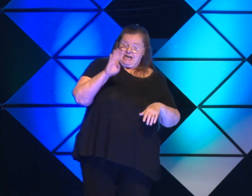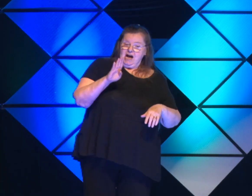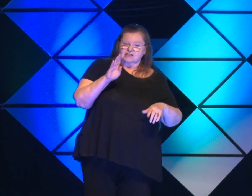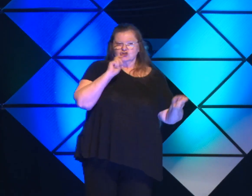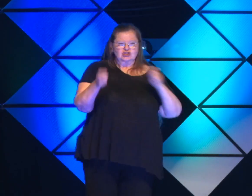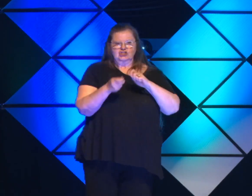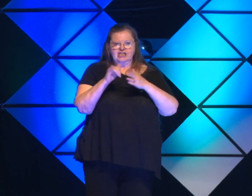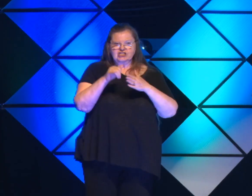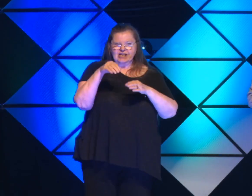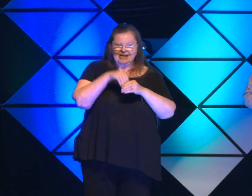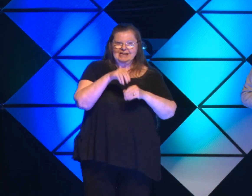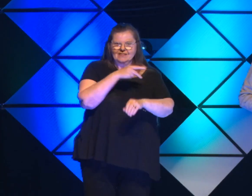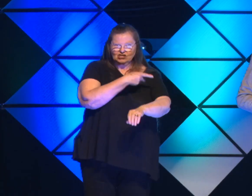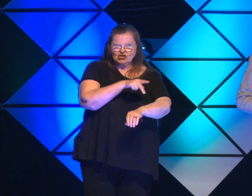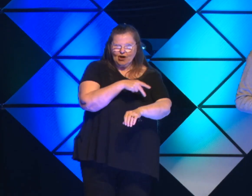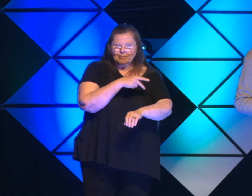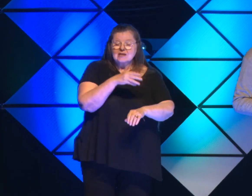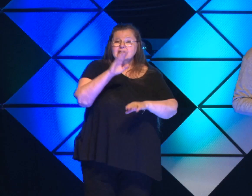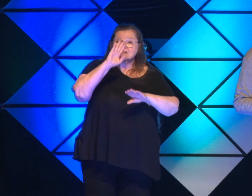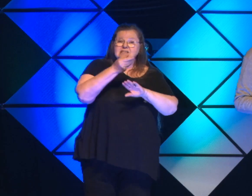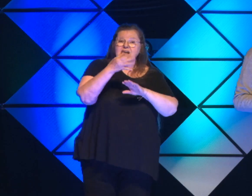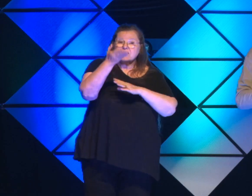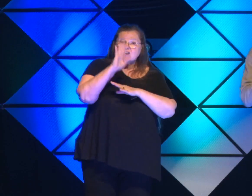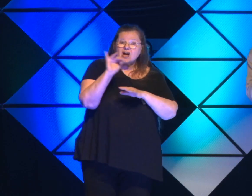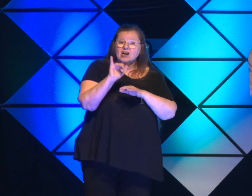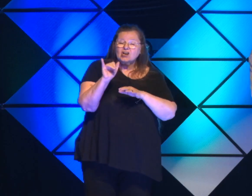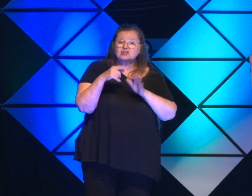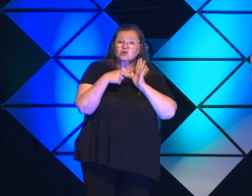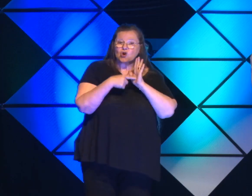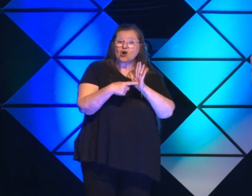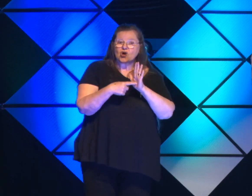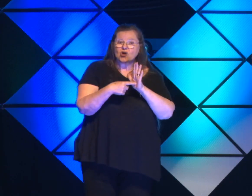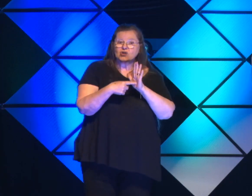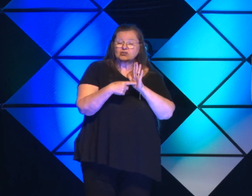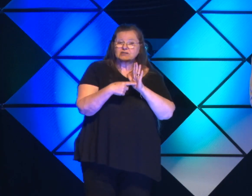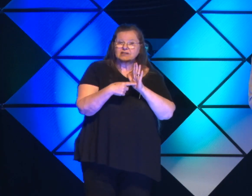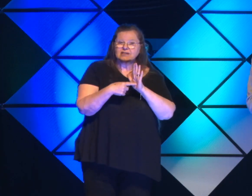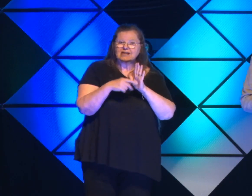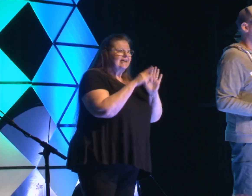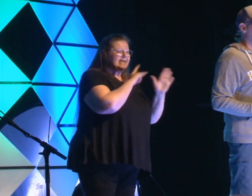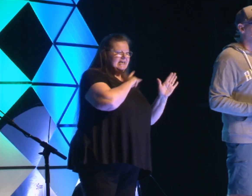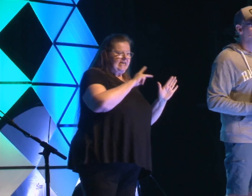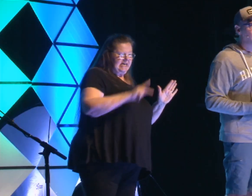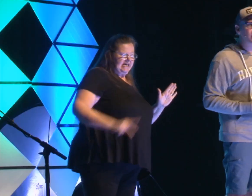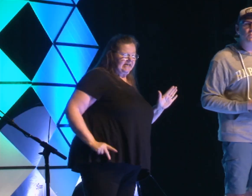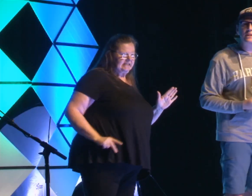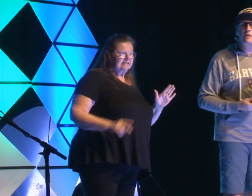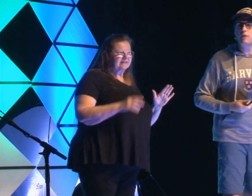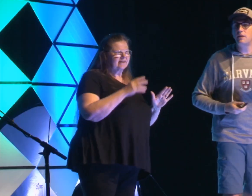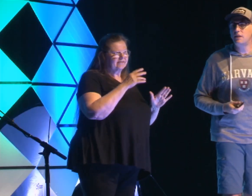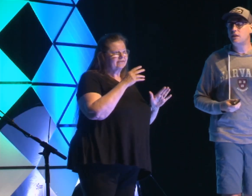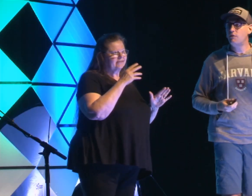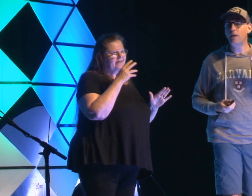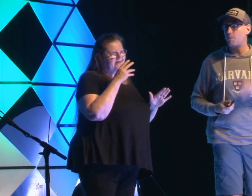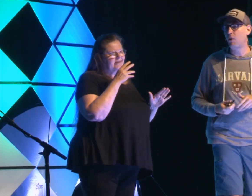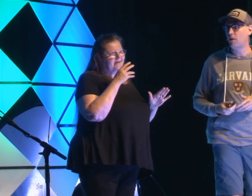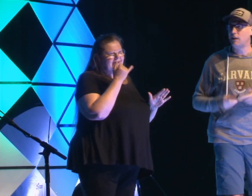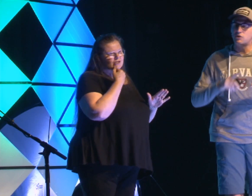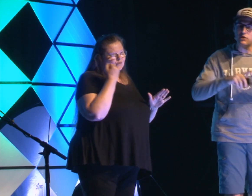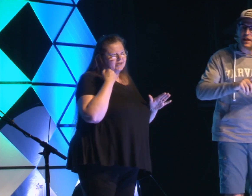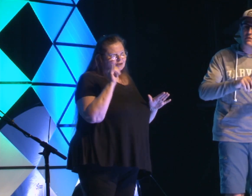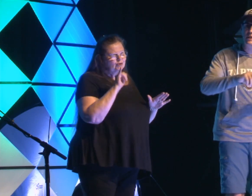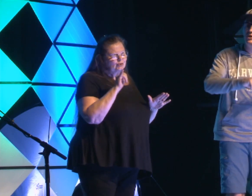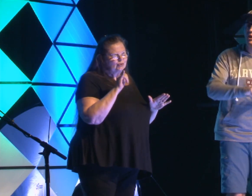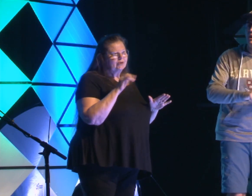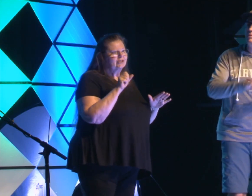wrong. Son of God is also is used to refer to kings of Israel, specifically the Davidic monarchy.